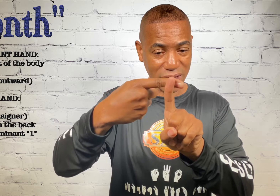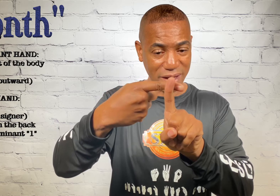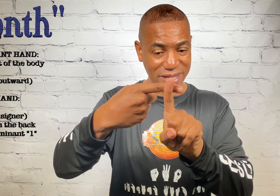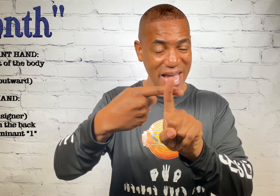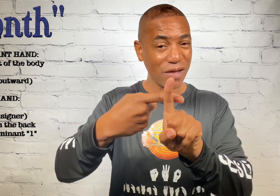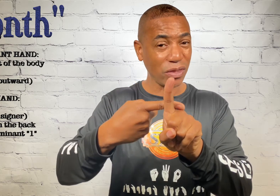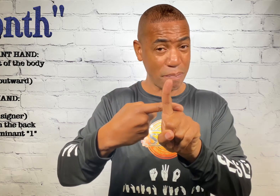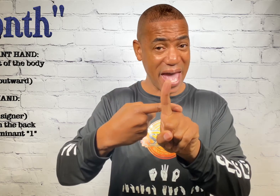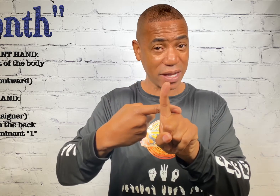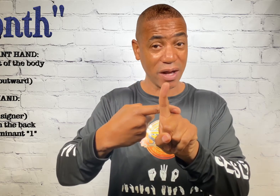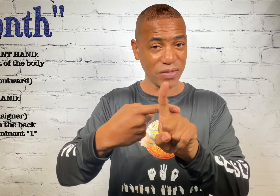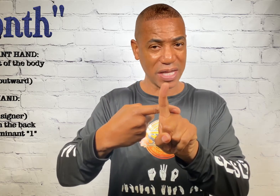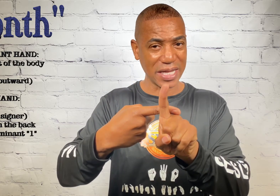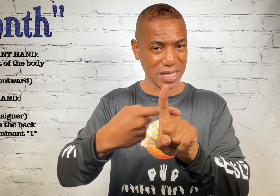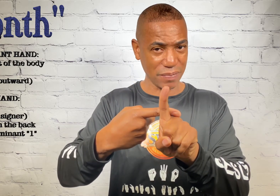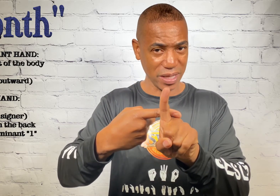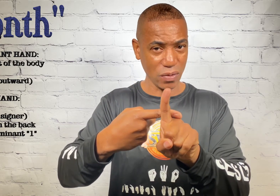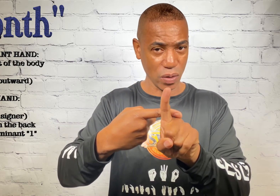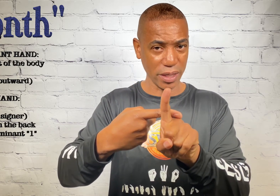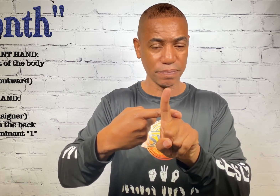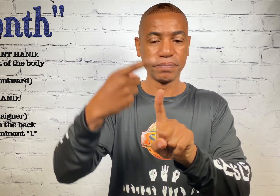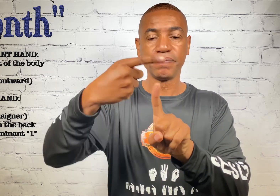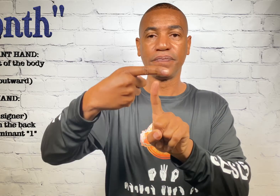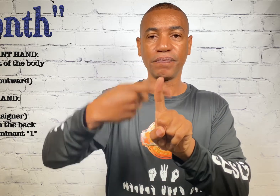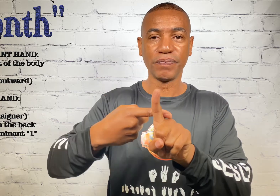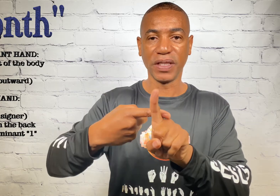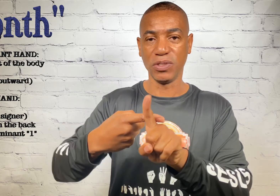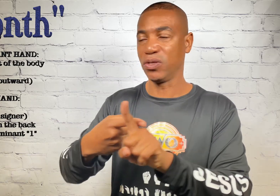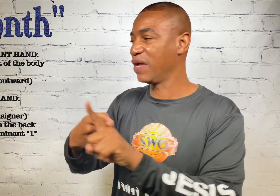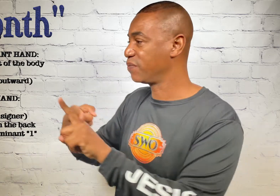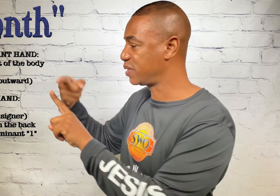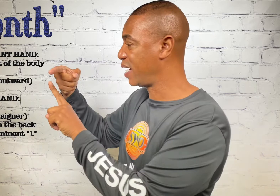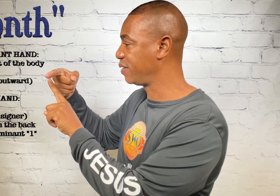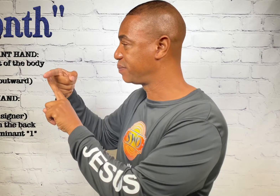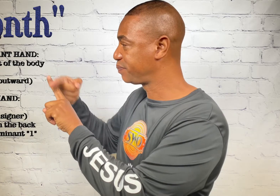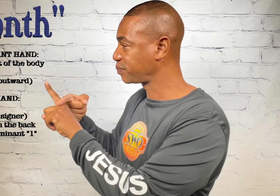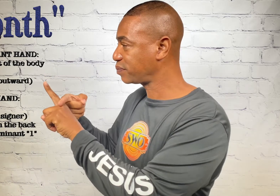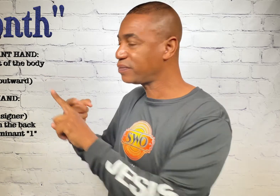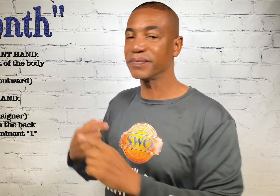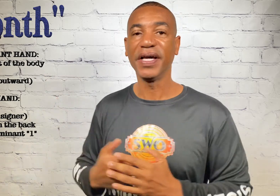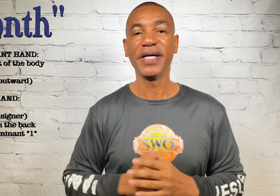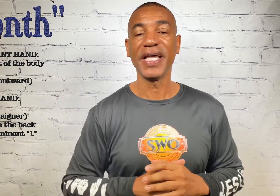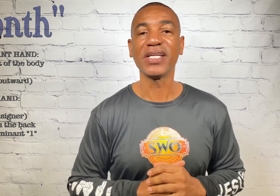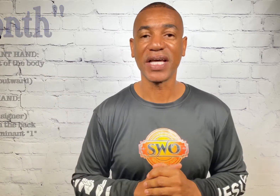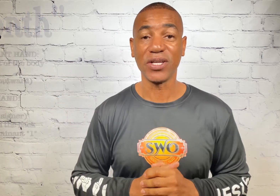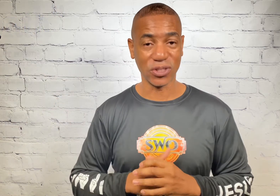hand down the back of the non-dominant one. Let me show you that from the side. That is how you